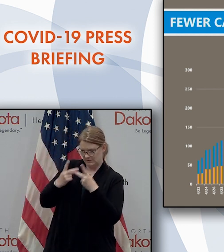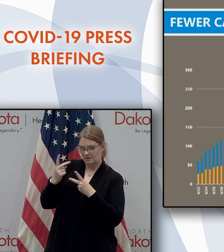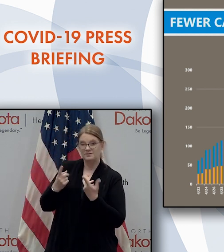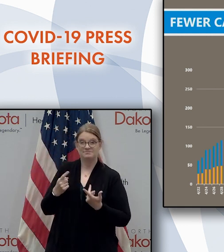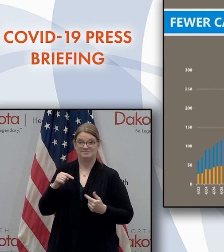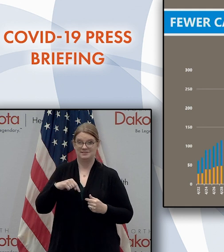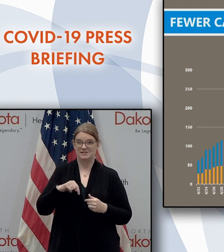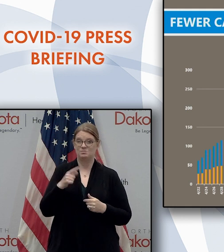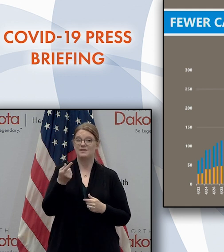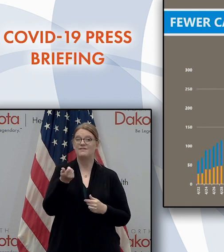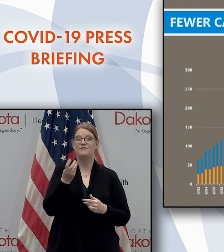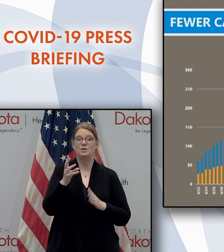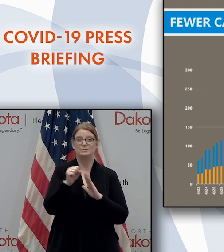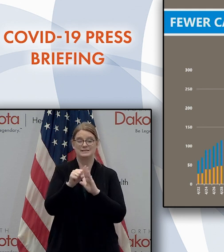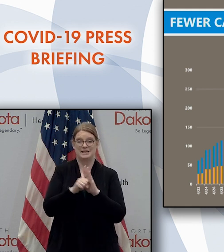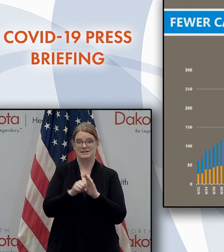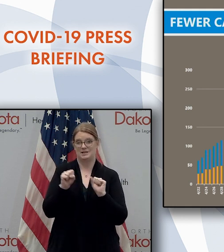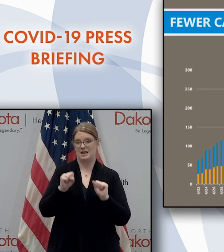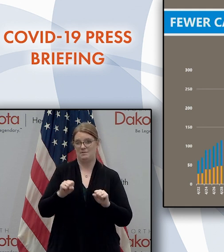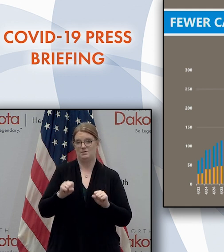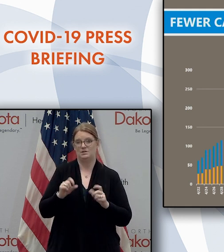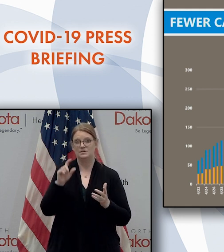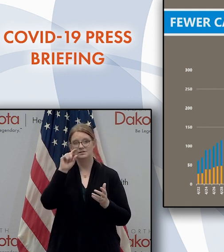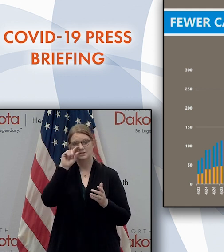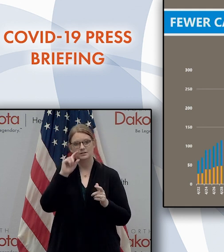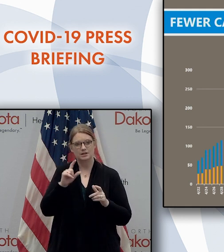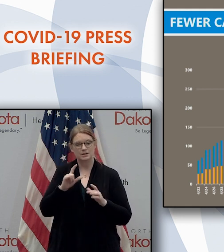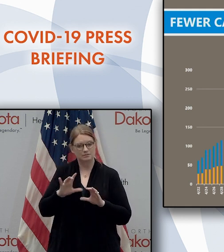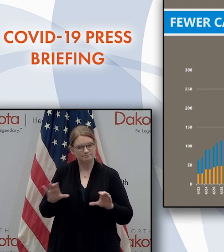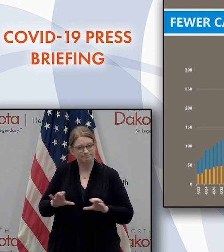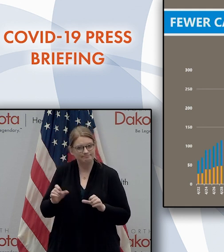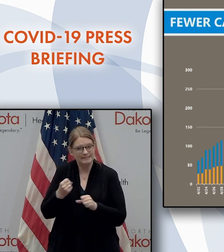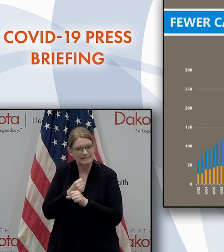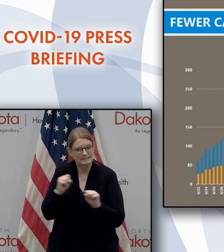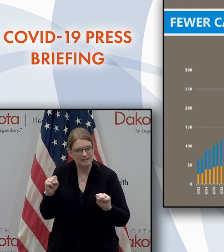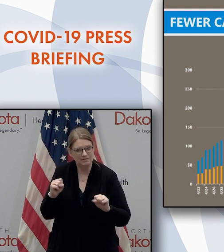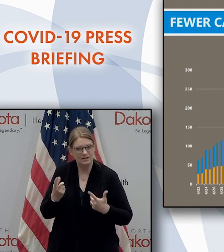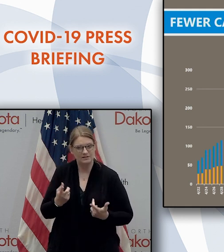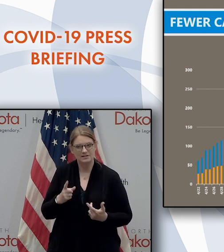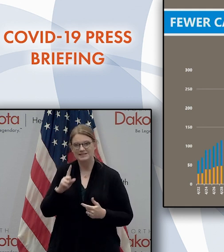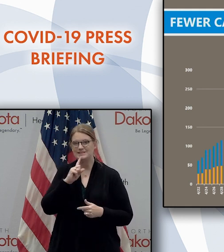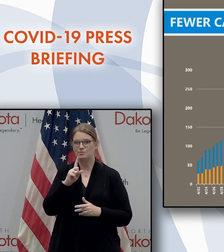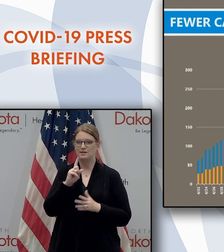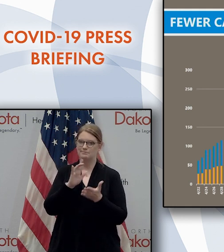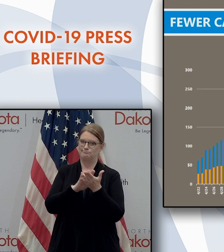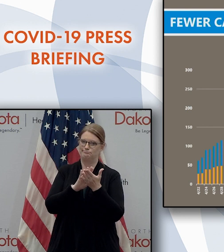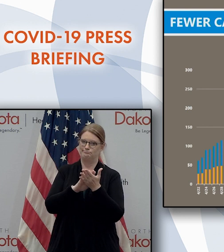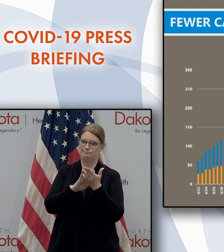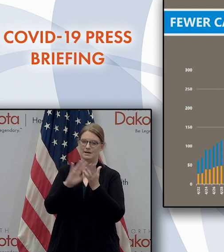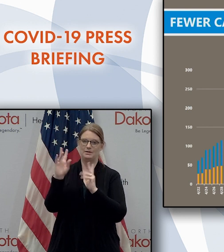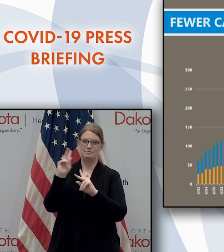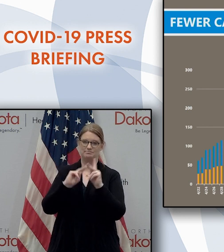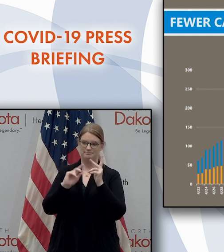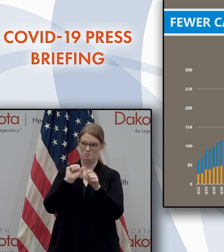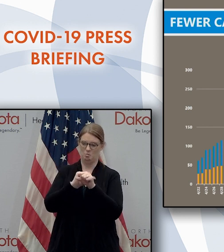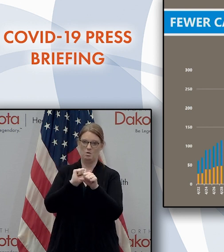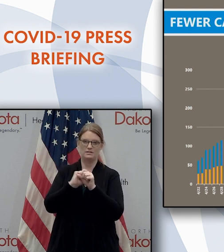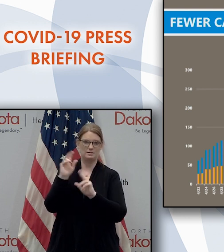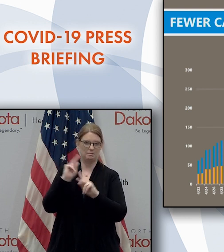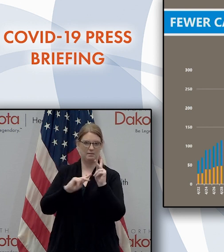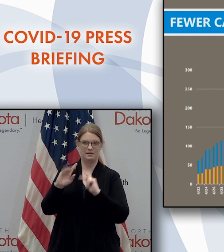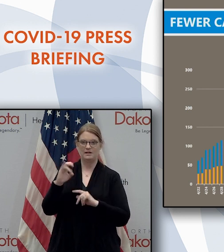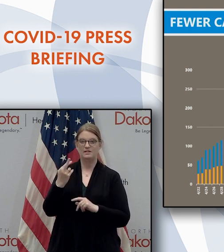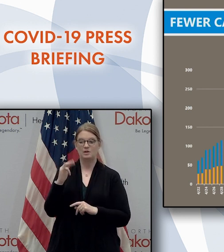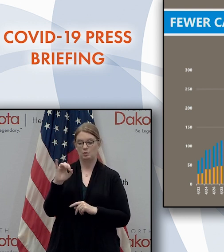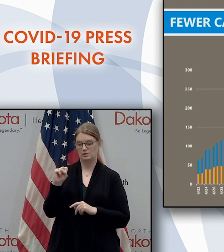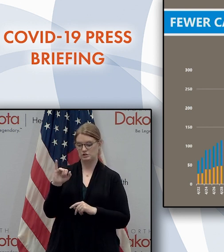in the country that's been able to do this and do it safely. So great work to everybody involved in the VP3 team, Chris Jones and your